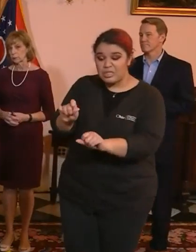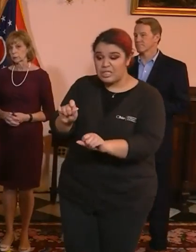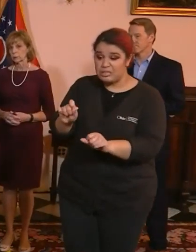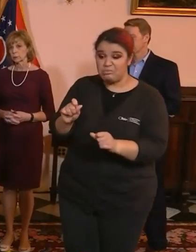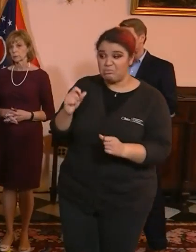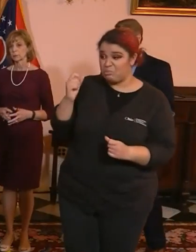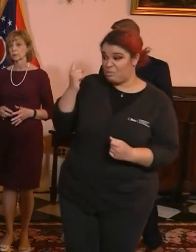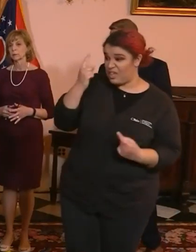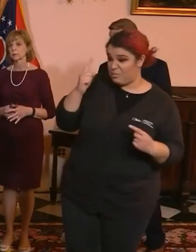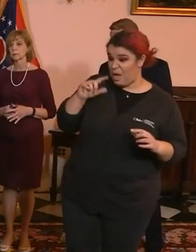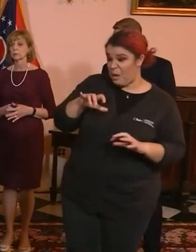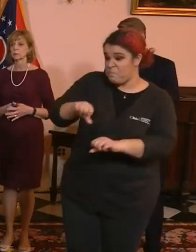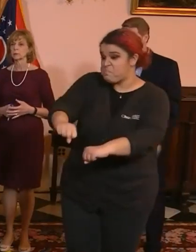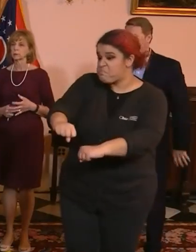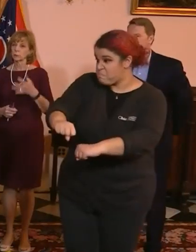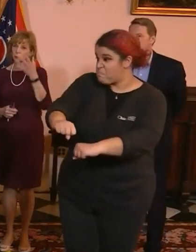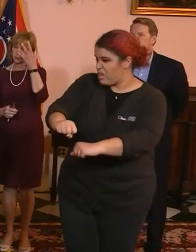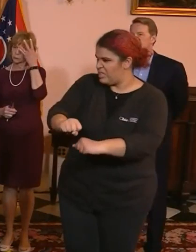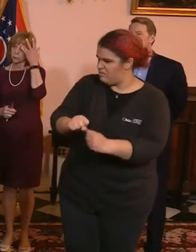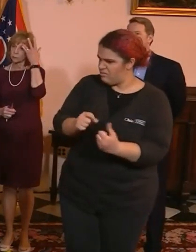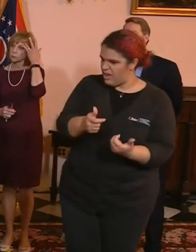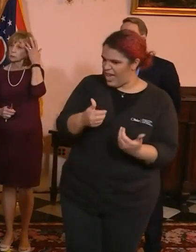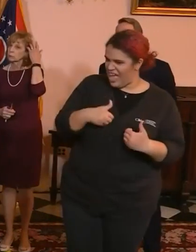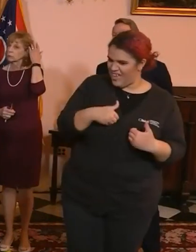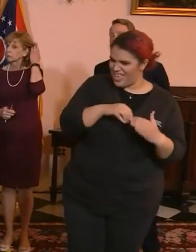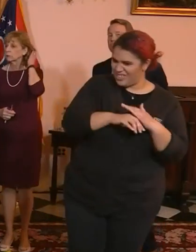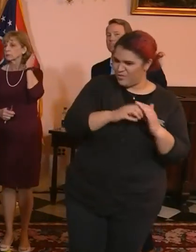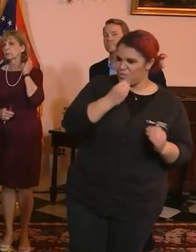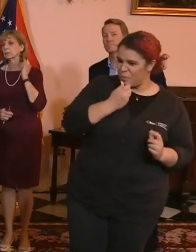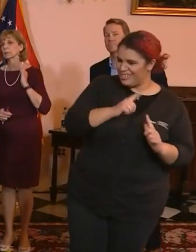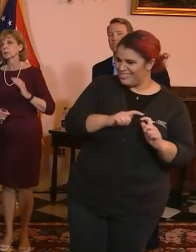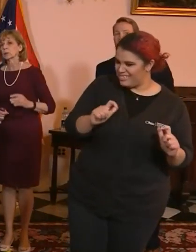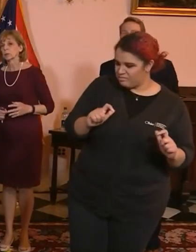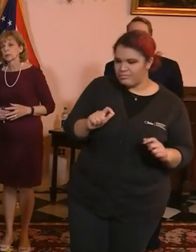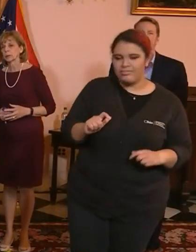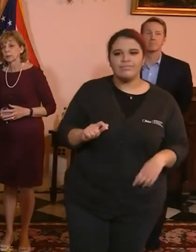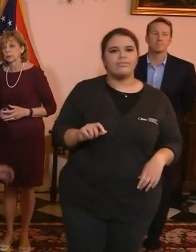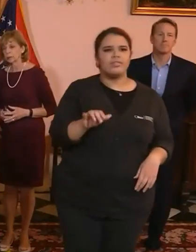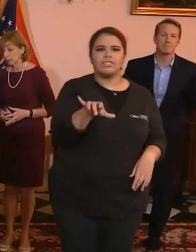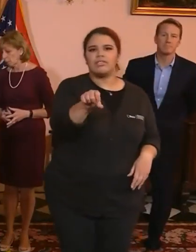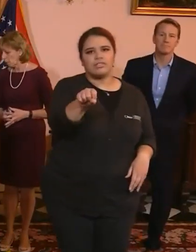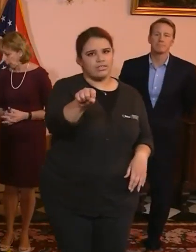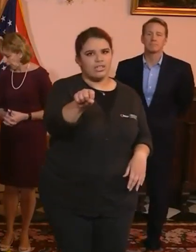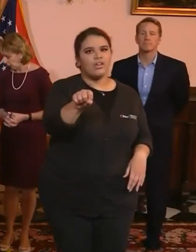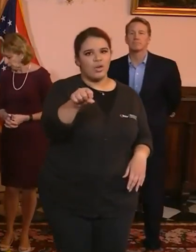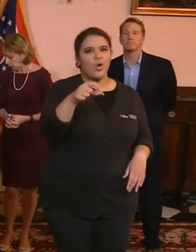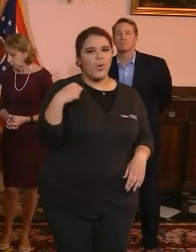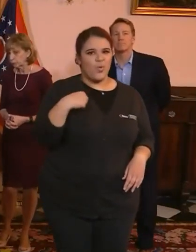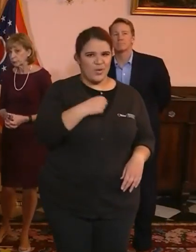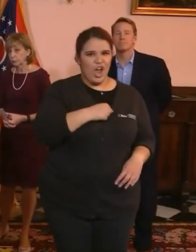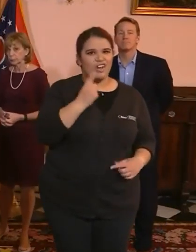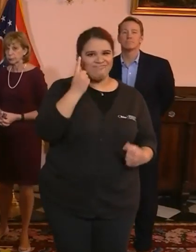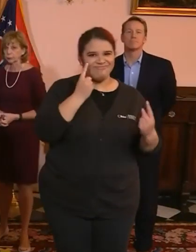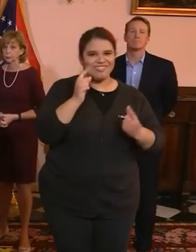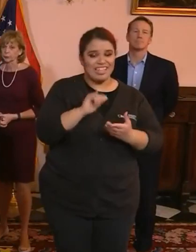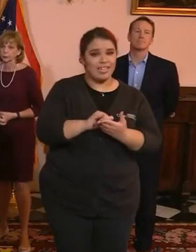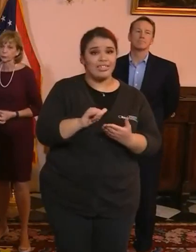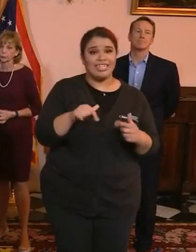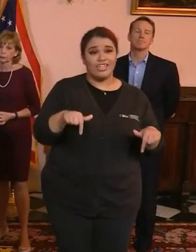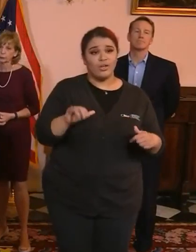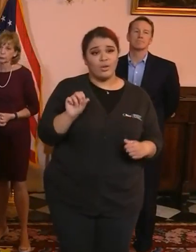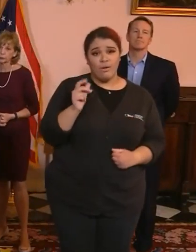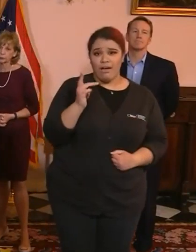cetera? Absolutely. We just have we're very blessed in Ohio, again, that we have this outstanding group of